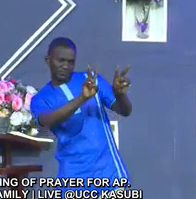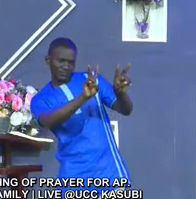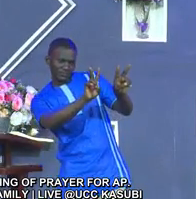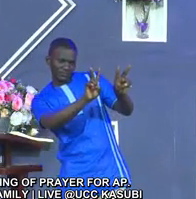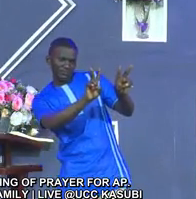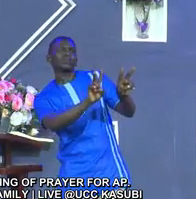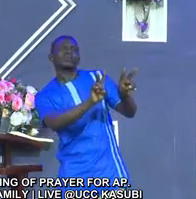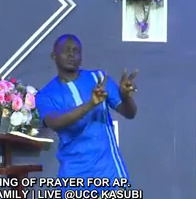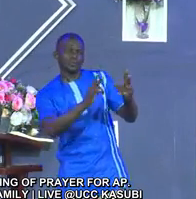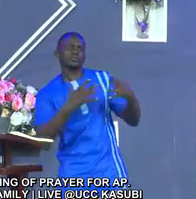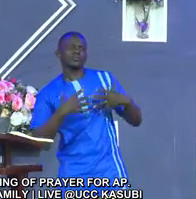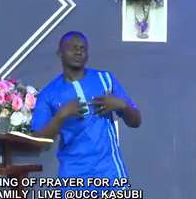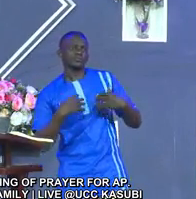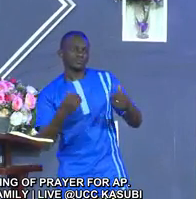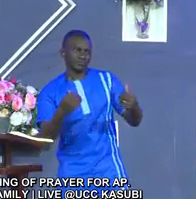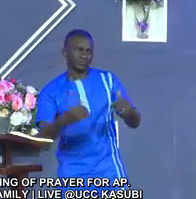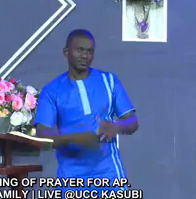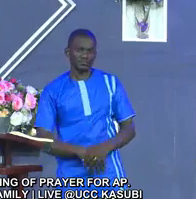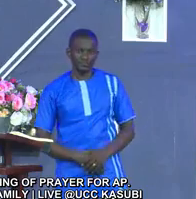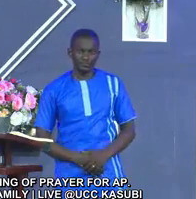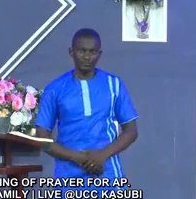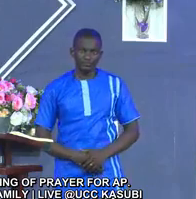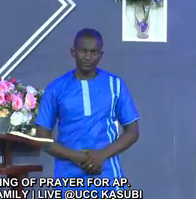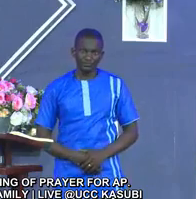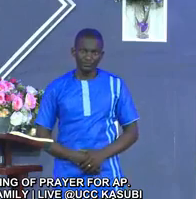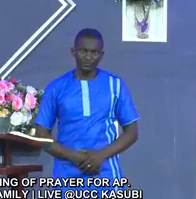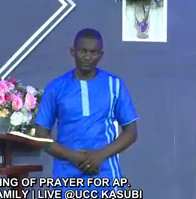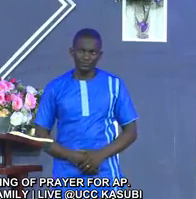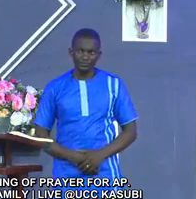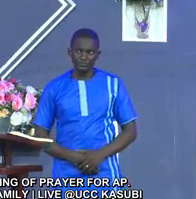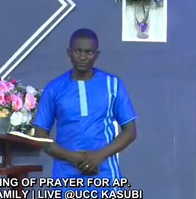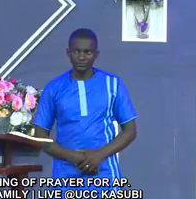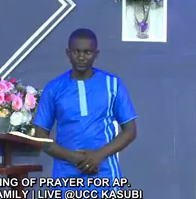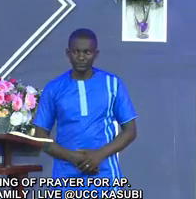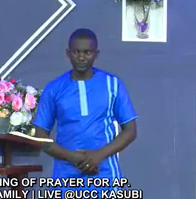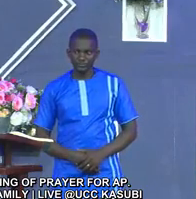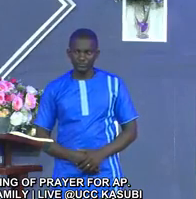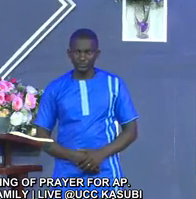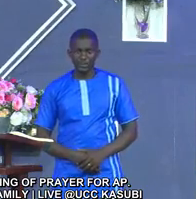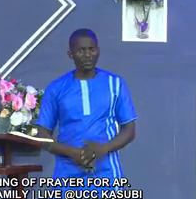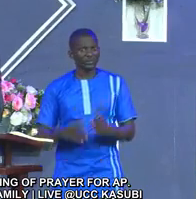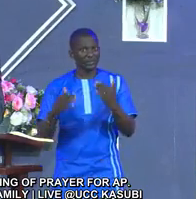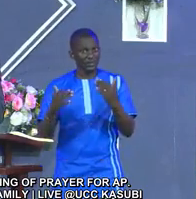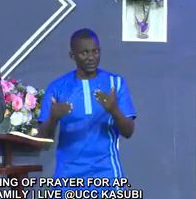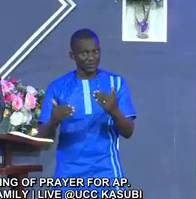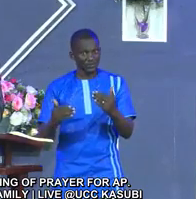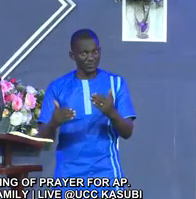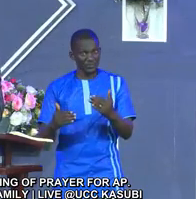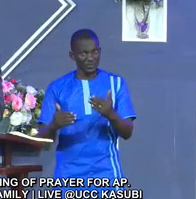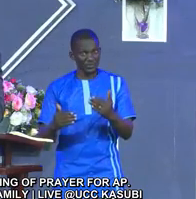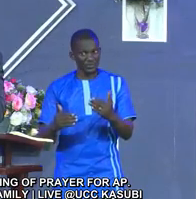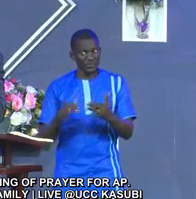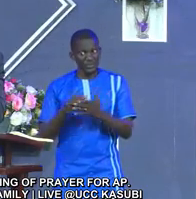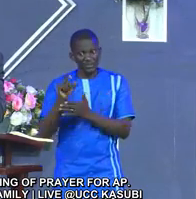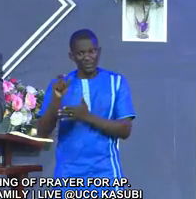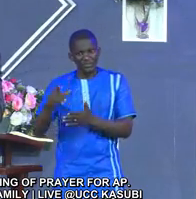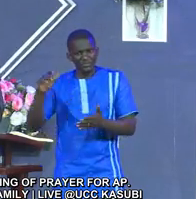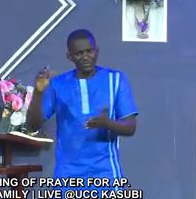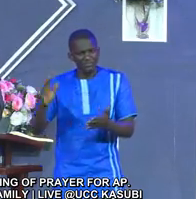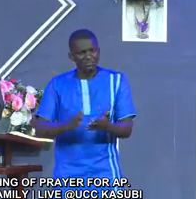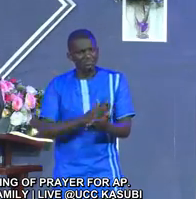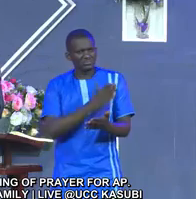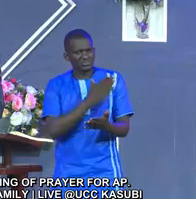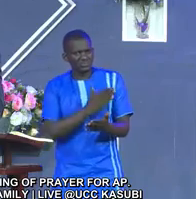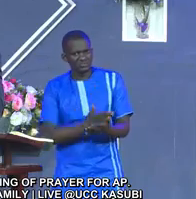ng'awona. Haleluya. Amen. Katyo ye yali ayimba. So another one was singing. Yali